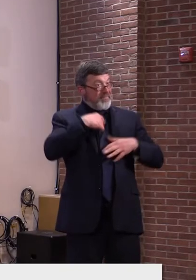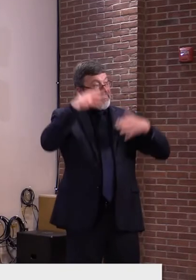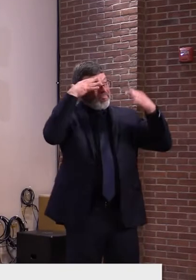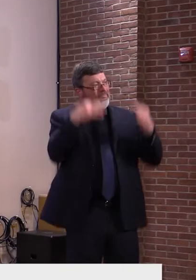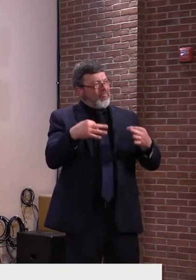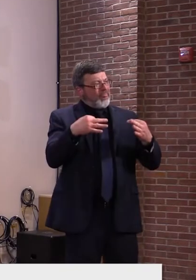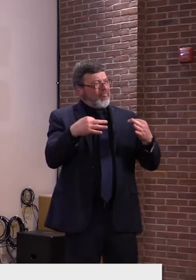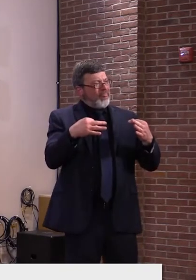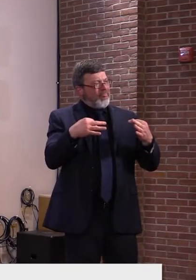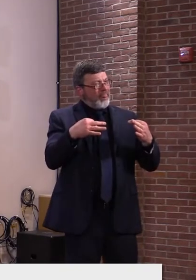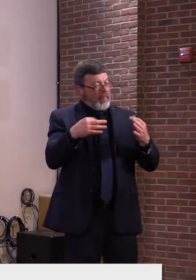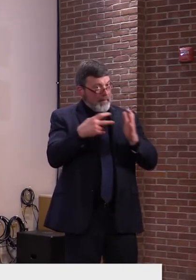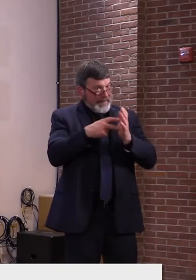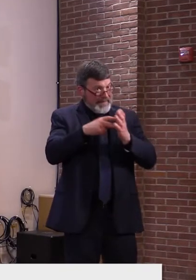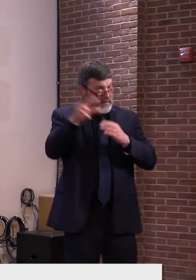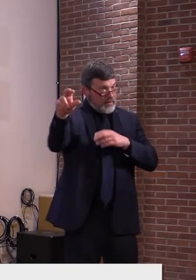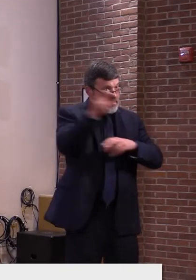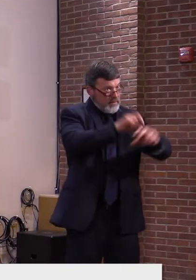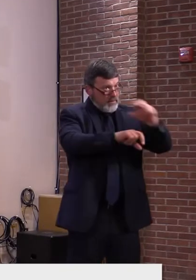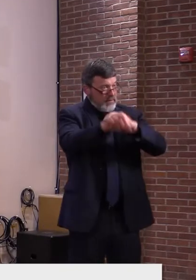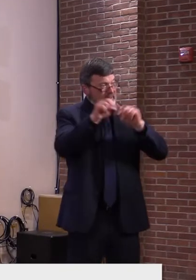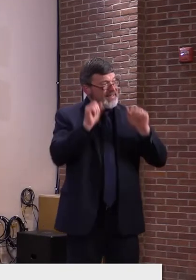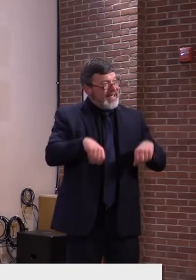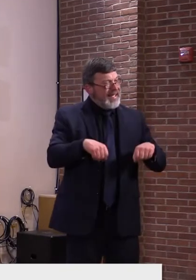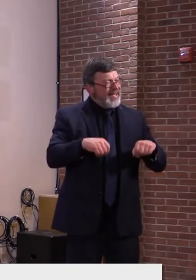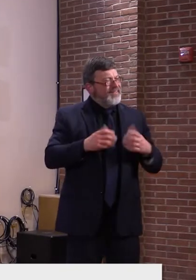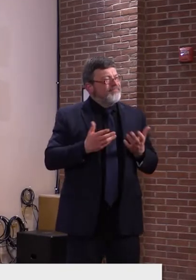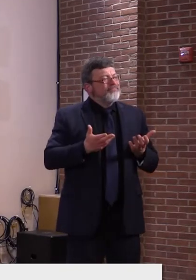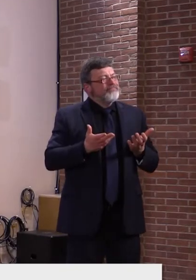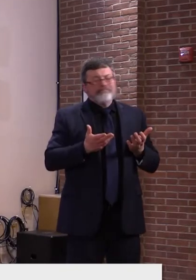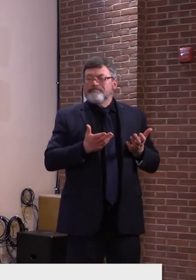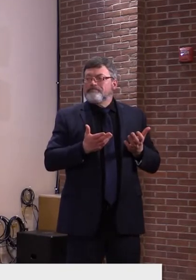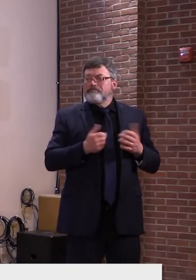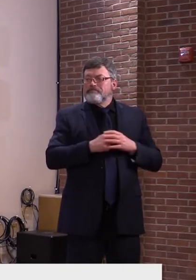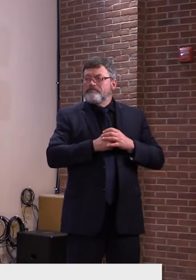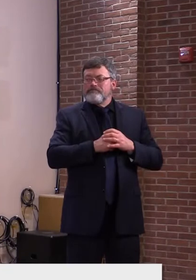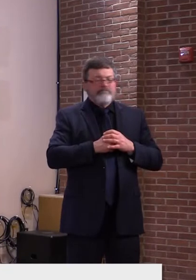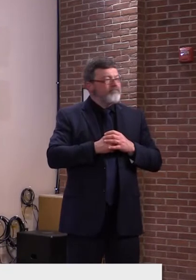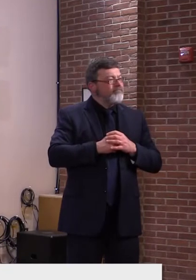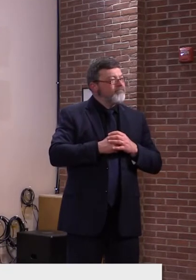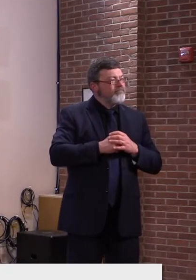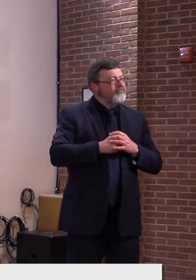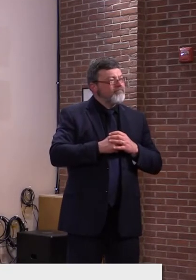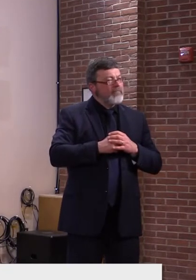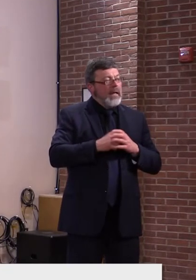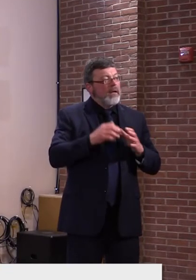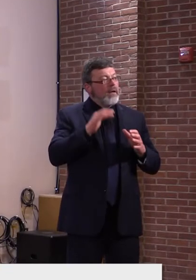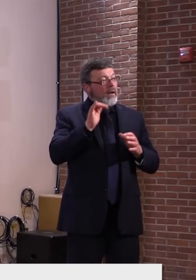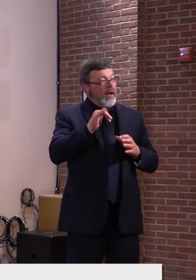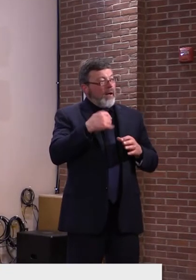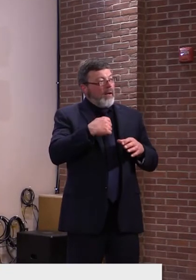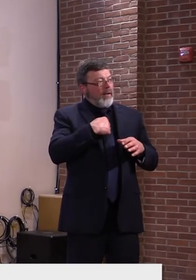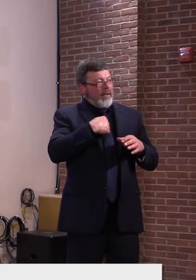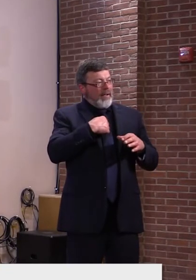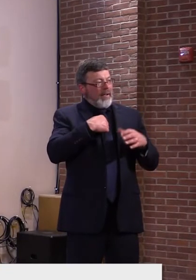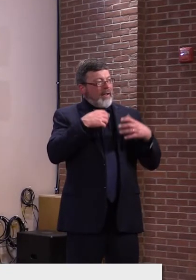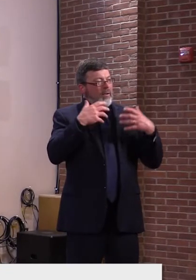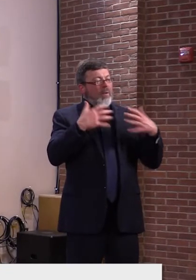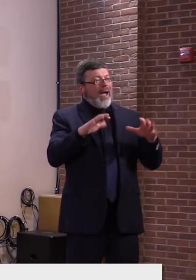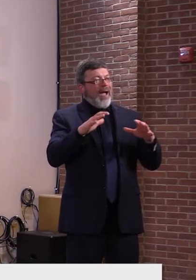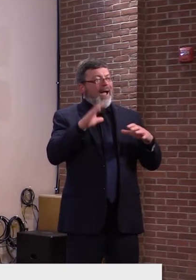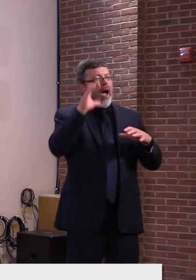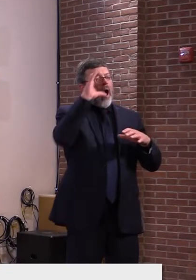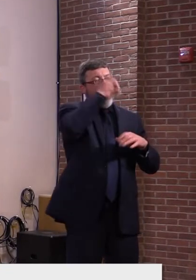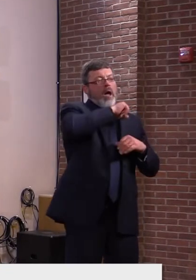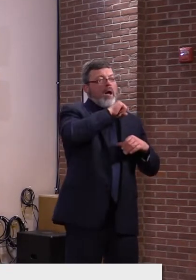return, I mean, that's unheard of. I mean, we've been making the wrong assumptions about this pension